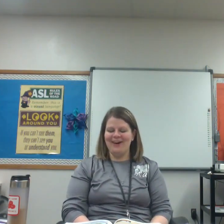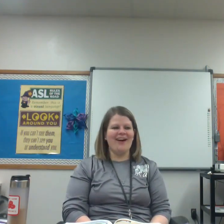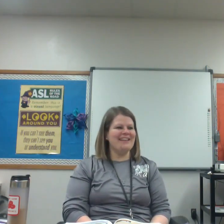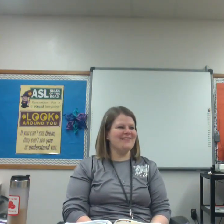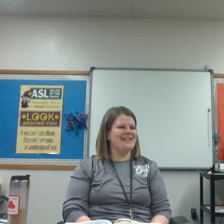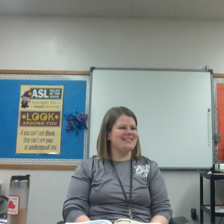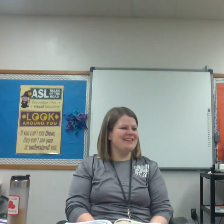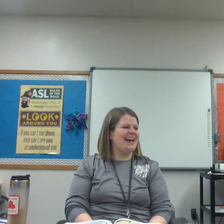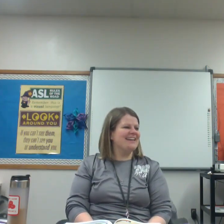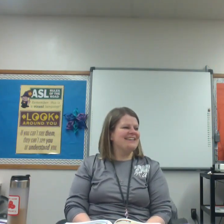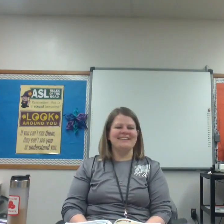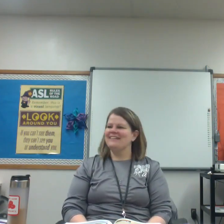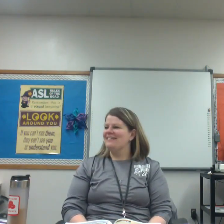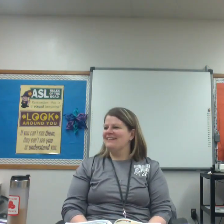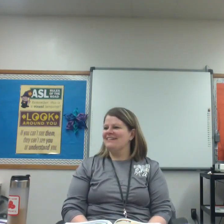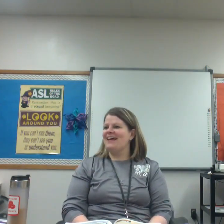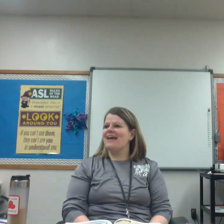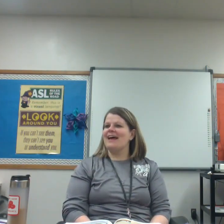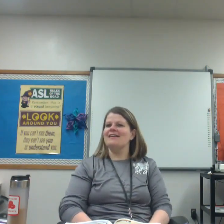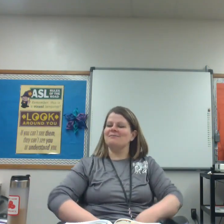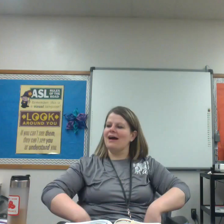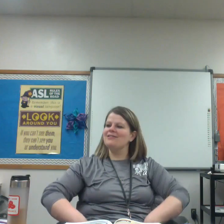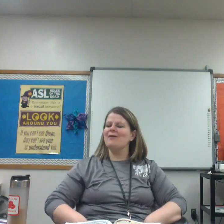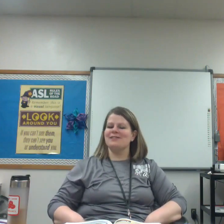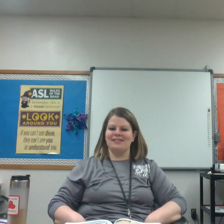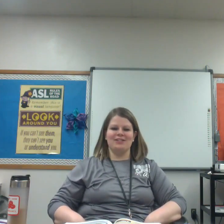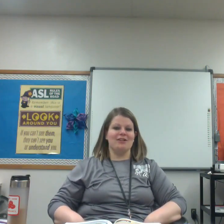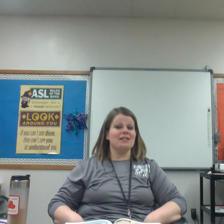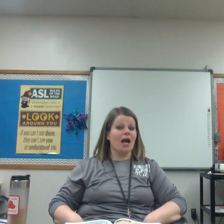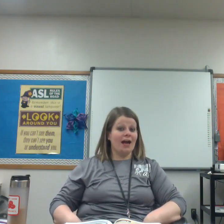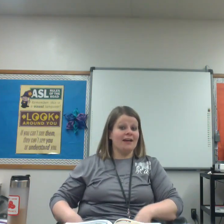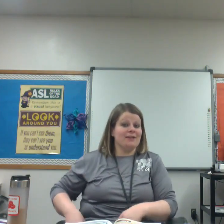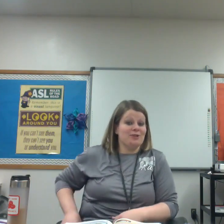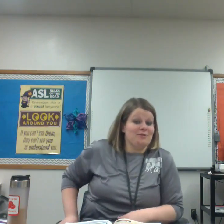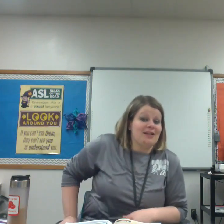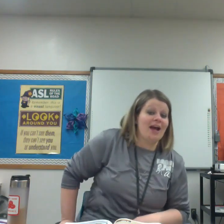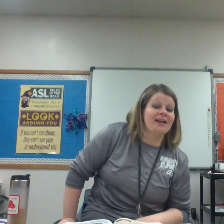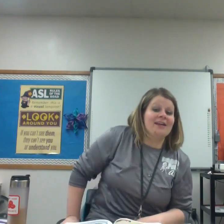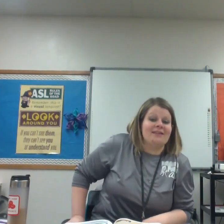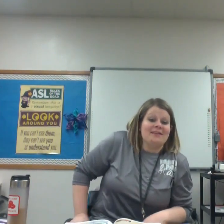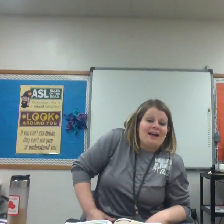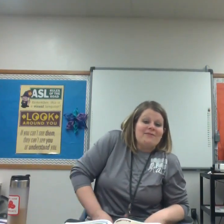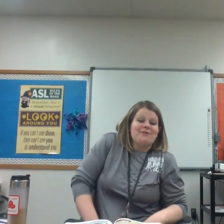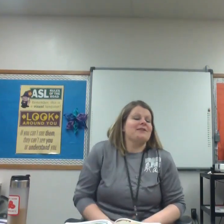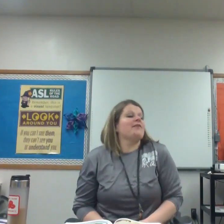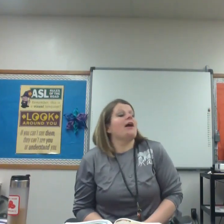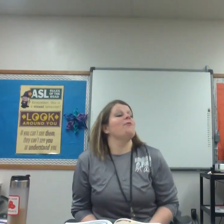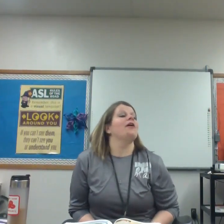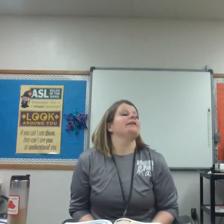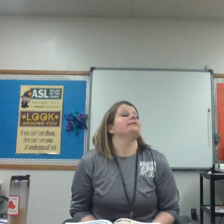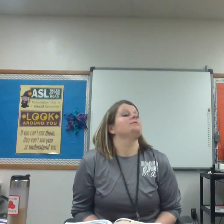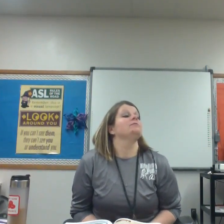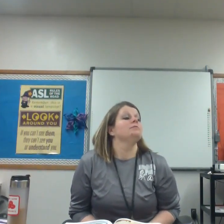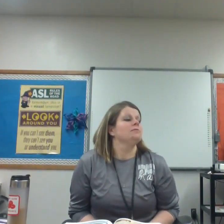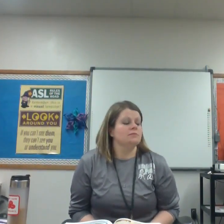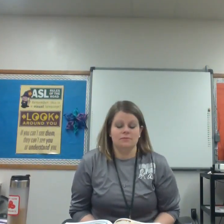I think we need to do that. No, I'm good. Hey, it is my job as a teacher is I can choose and I can get the laugh out of it if I want it. Okay, here's my